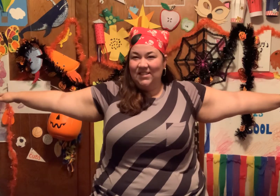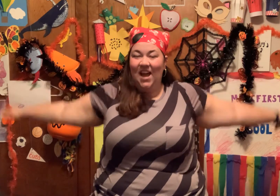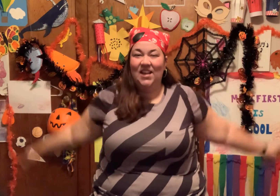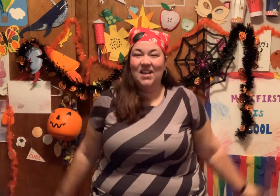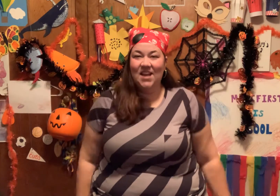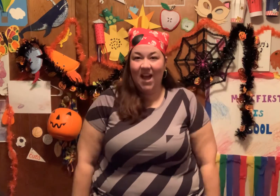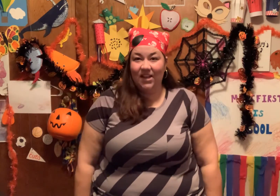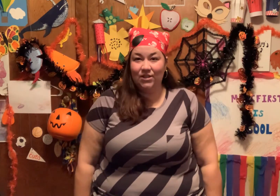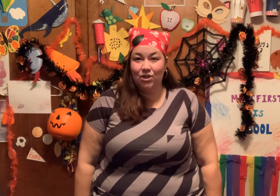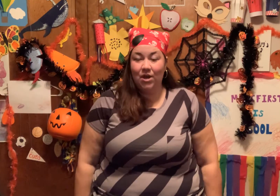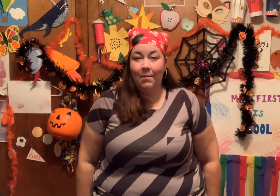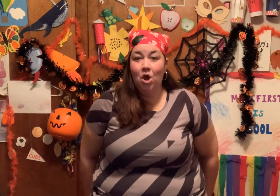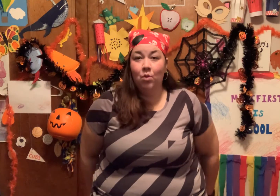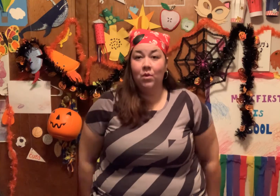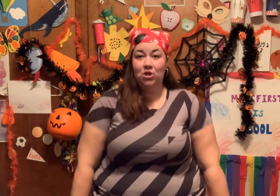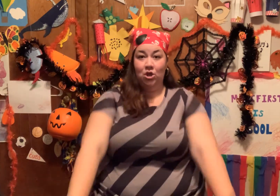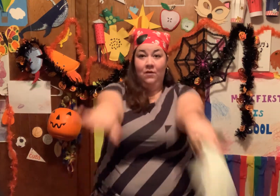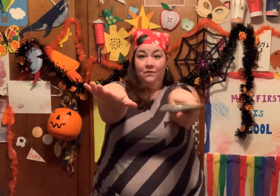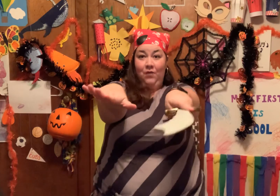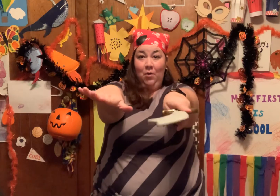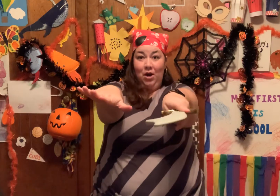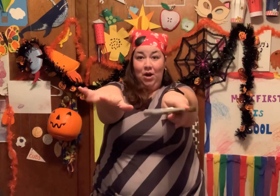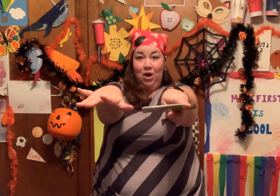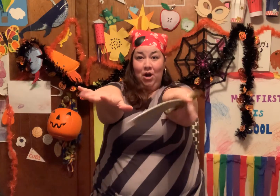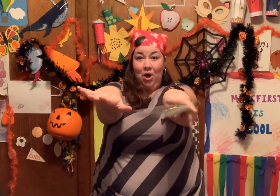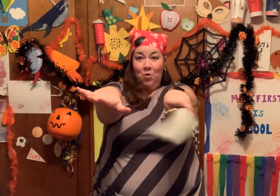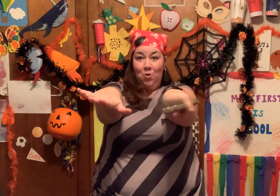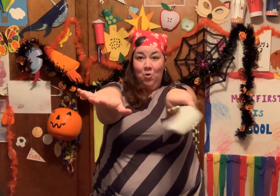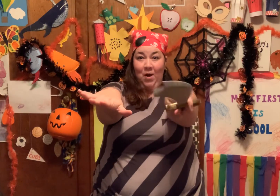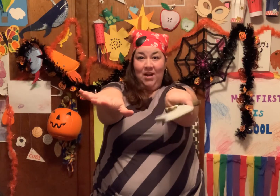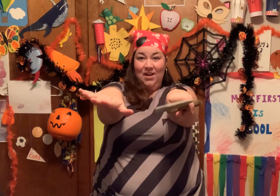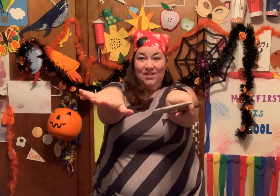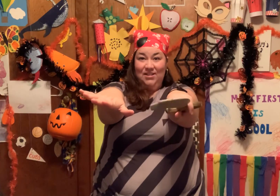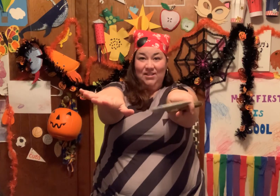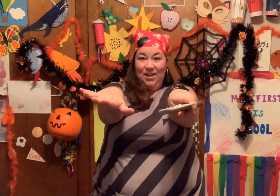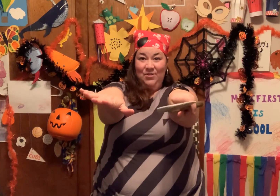1, 2, 3, 4, 5, 6, 7, 8, 9, 10. Excellent job. Reach forward.